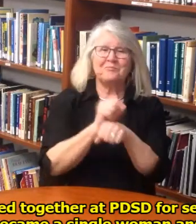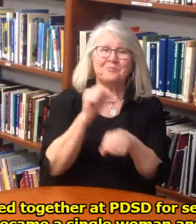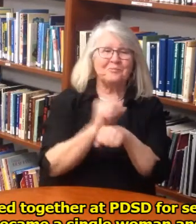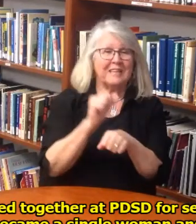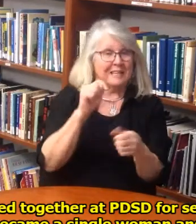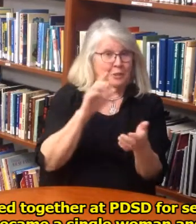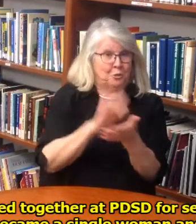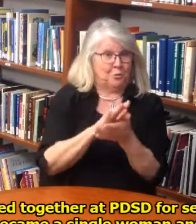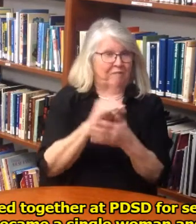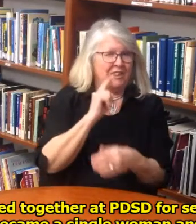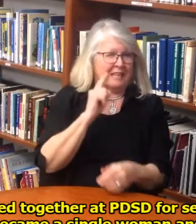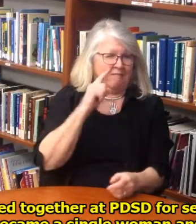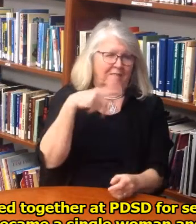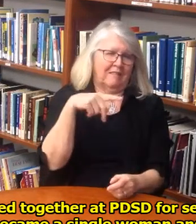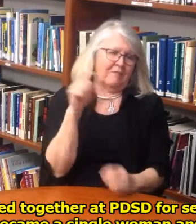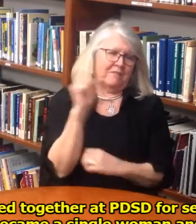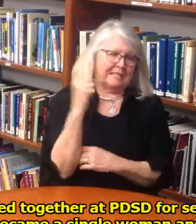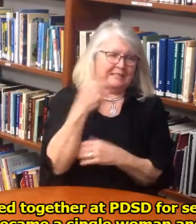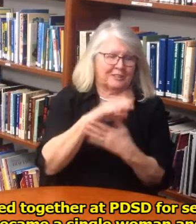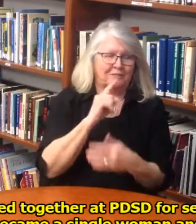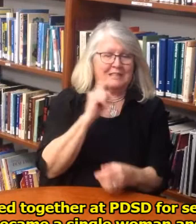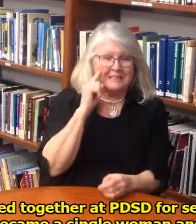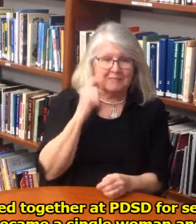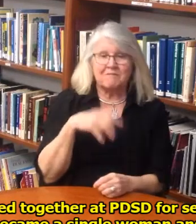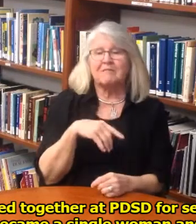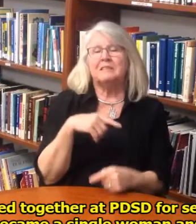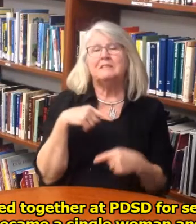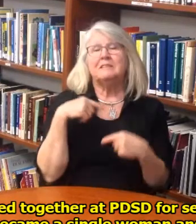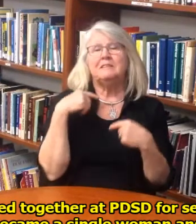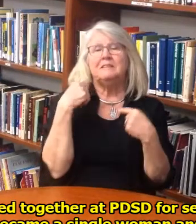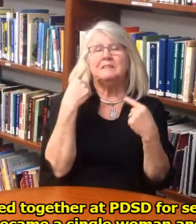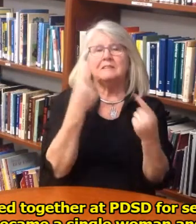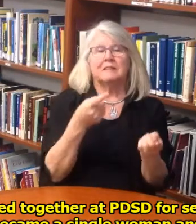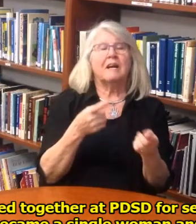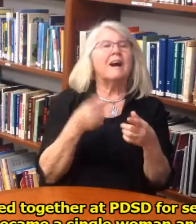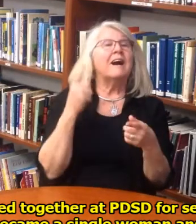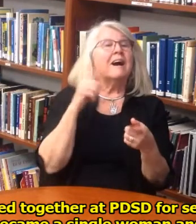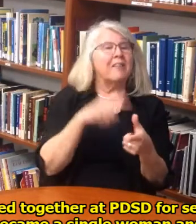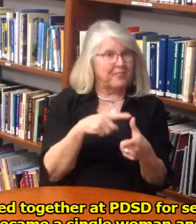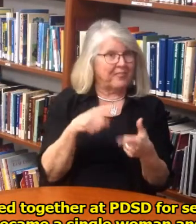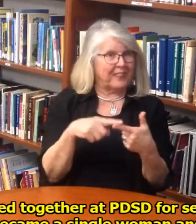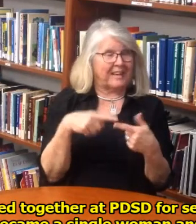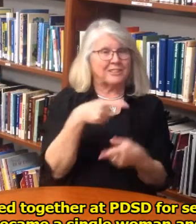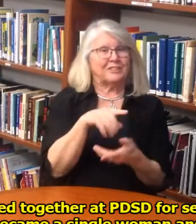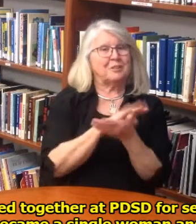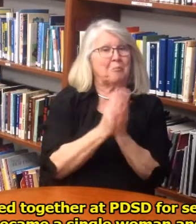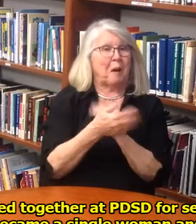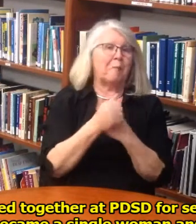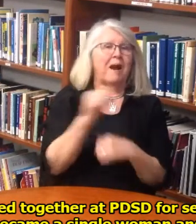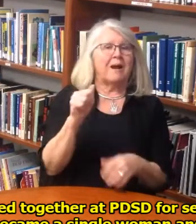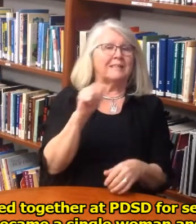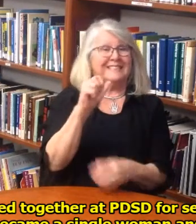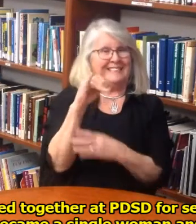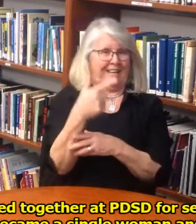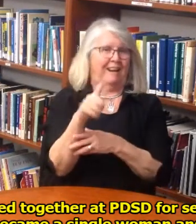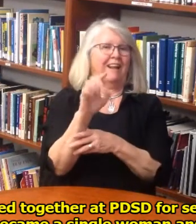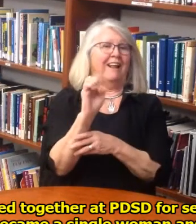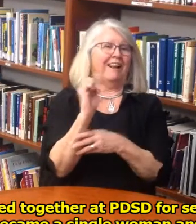And so we worked together at PDSD for several years. And then eventually she became a single